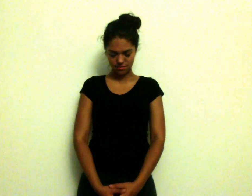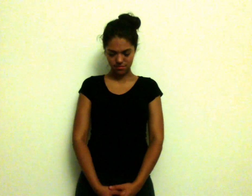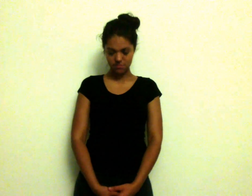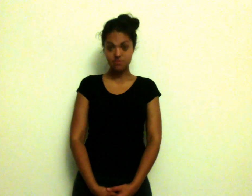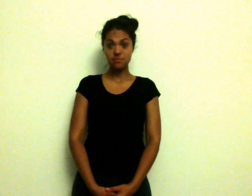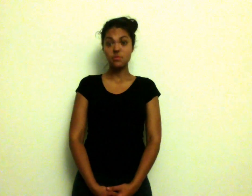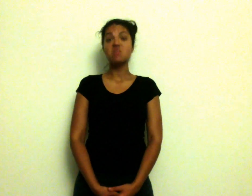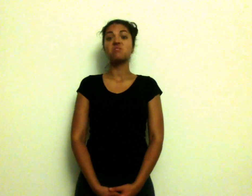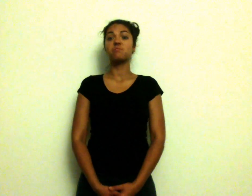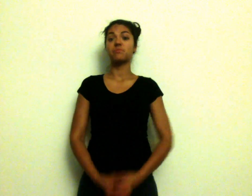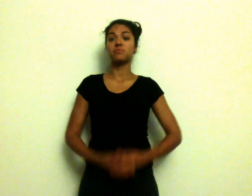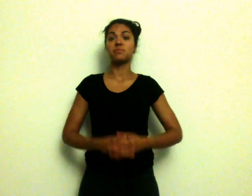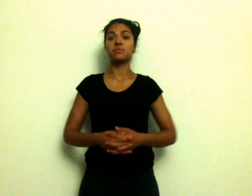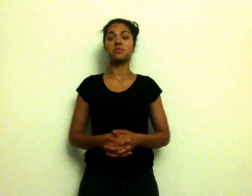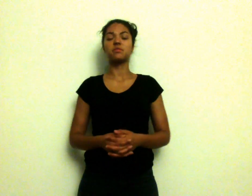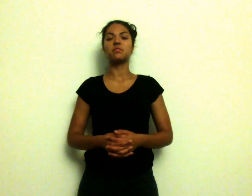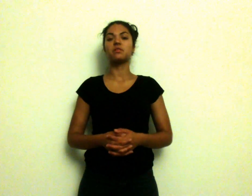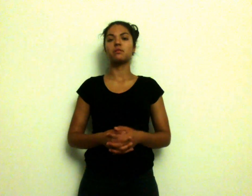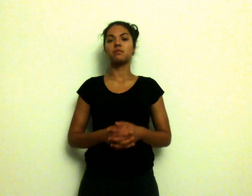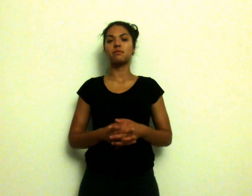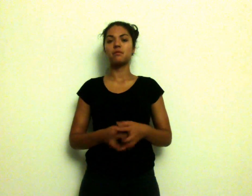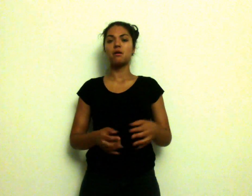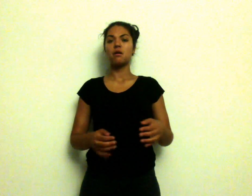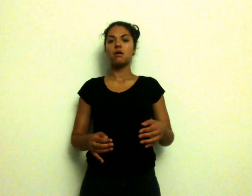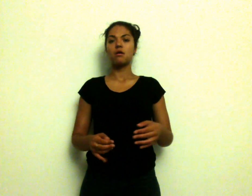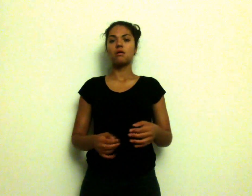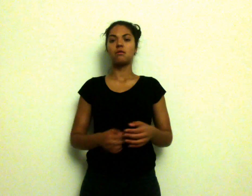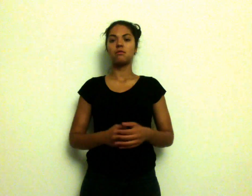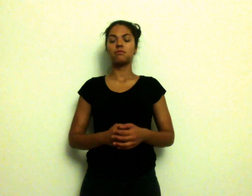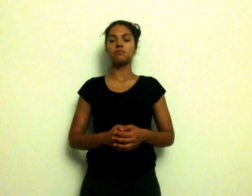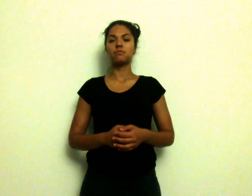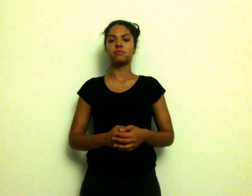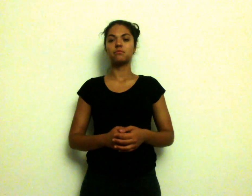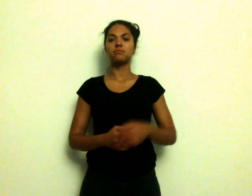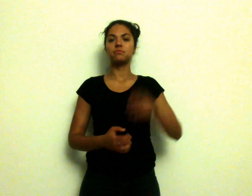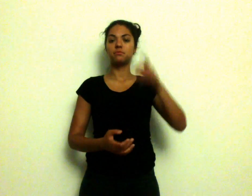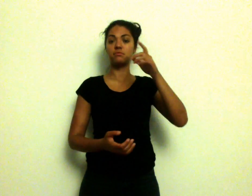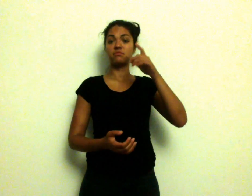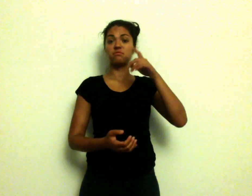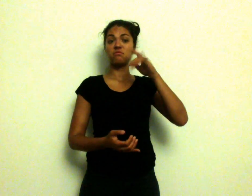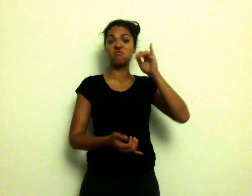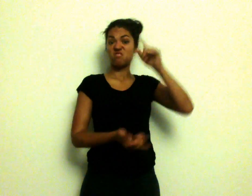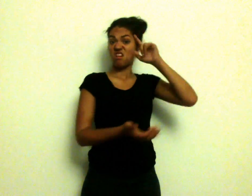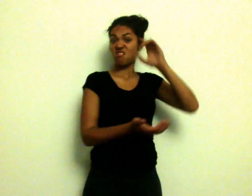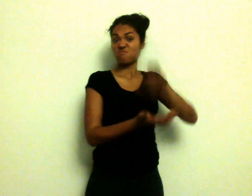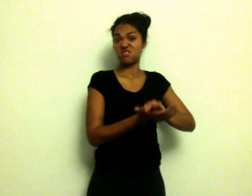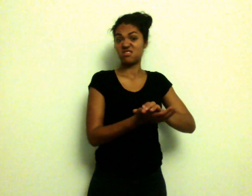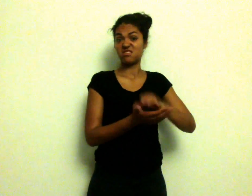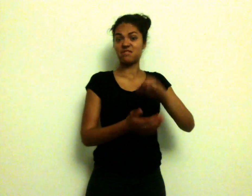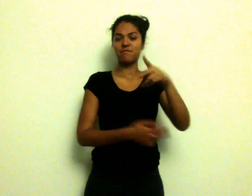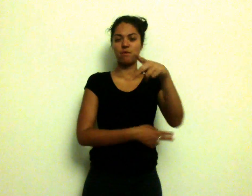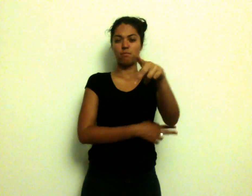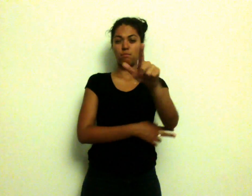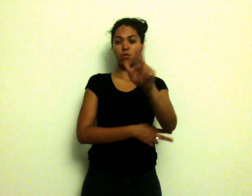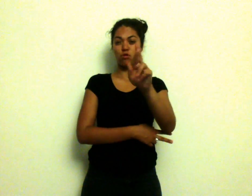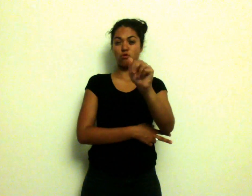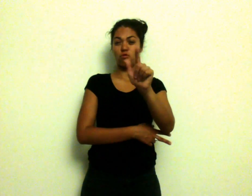That when you come down to the core of pluralization, it cannot take us to deny the law